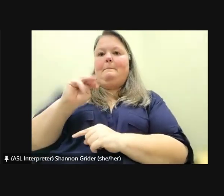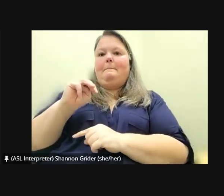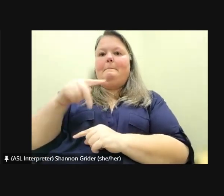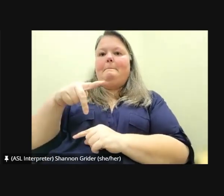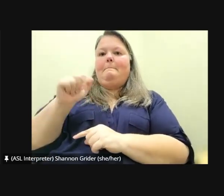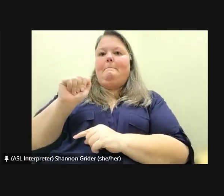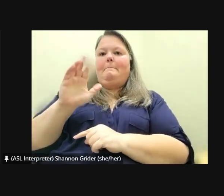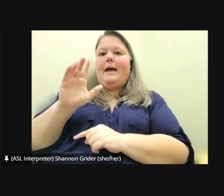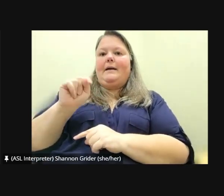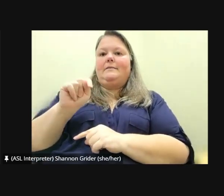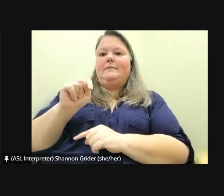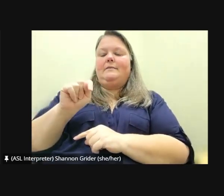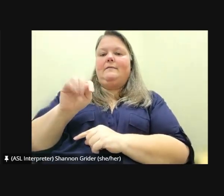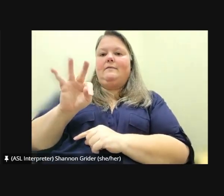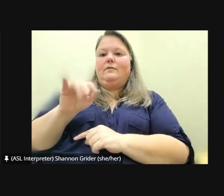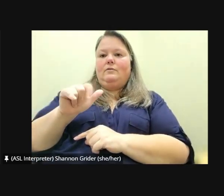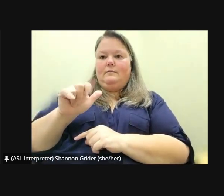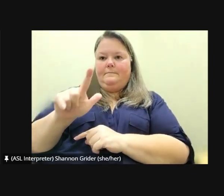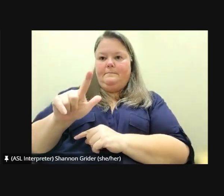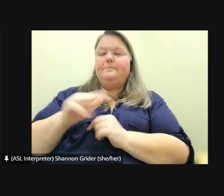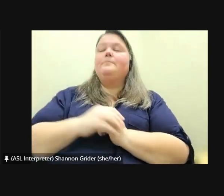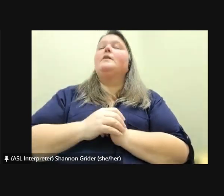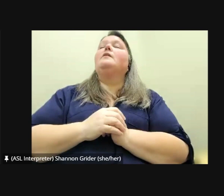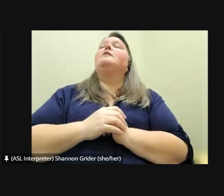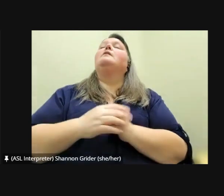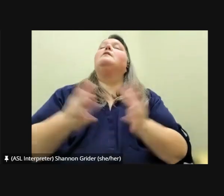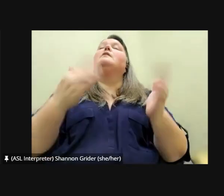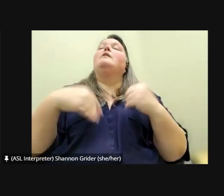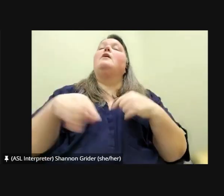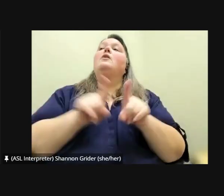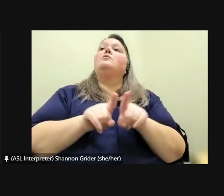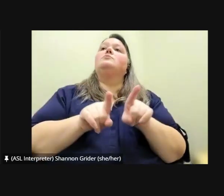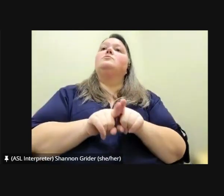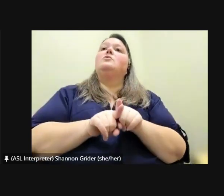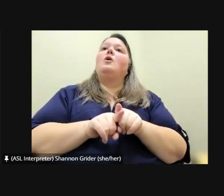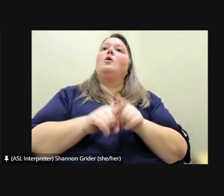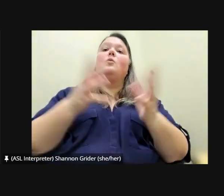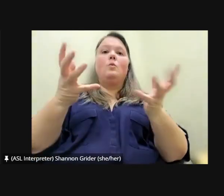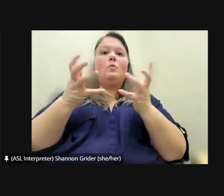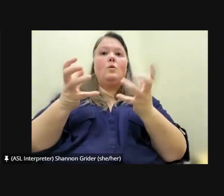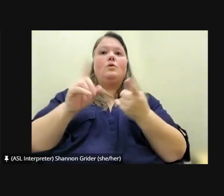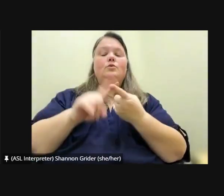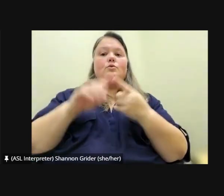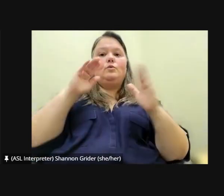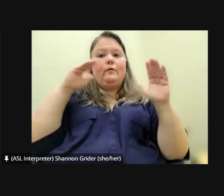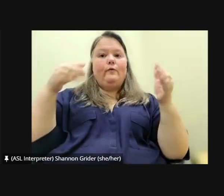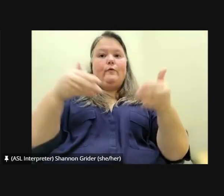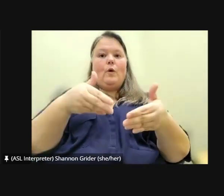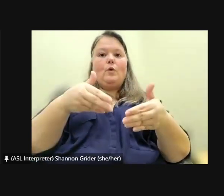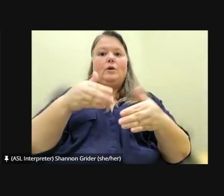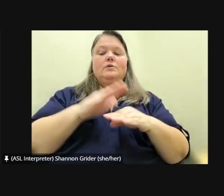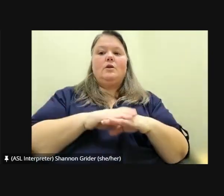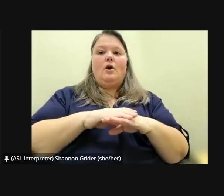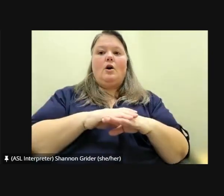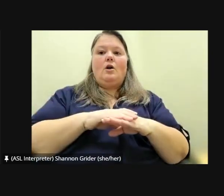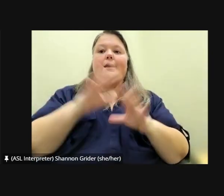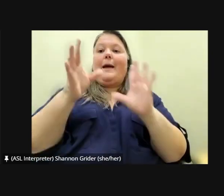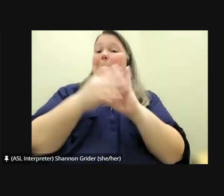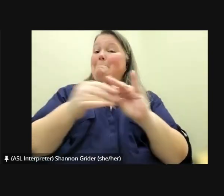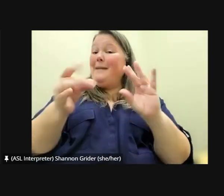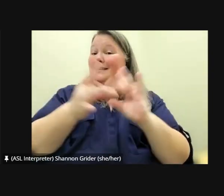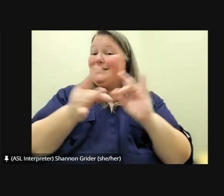around. We also are going to be focusing on, a messaging strategy.